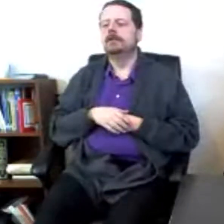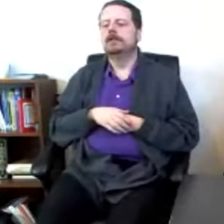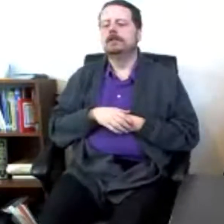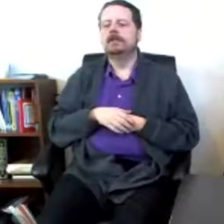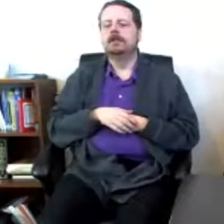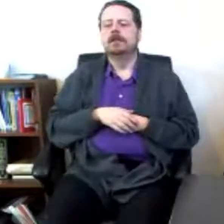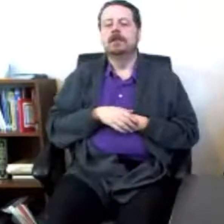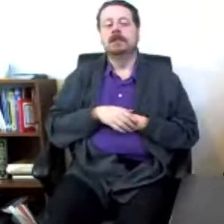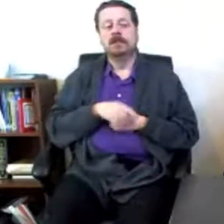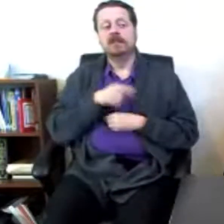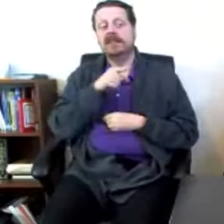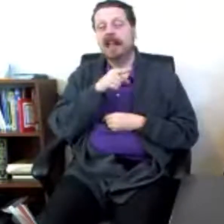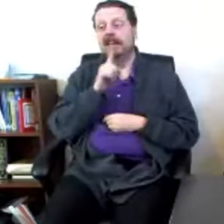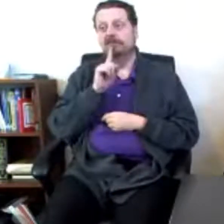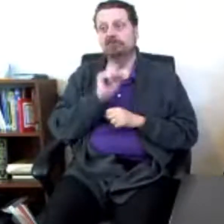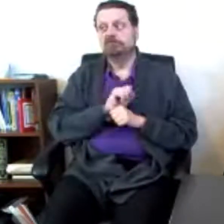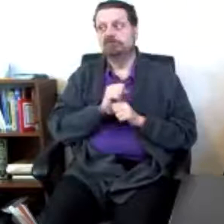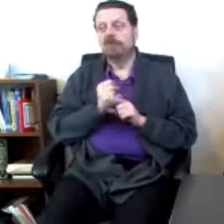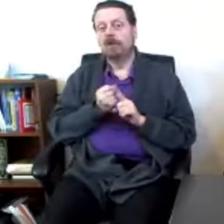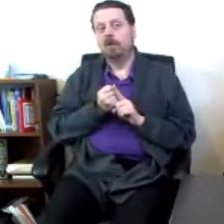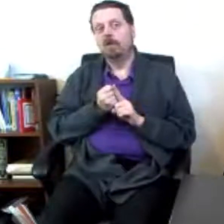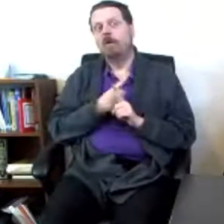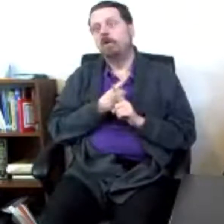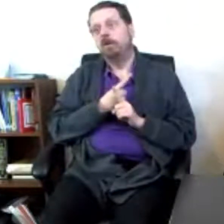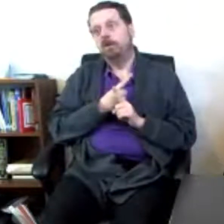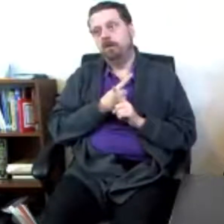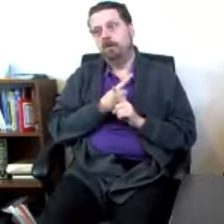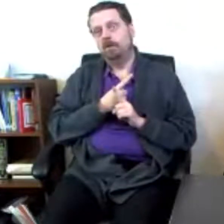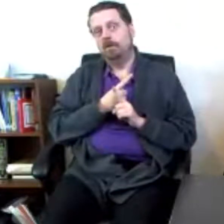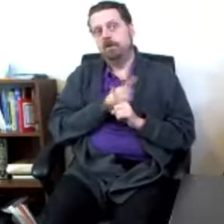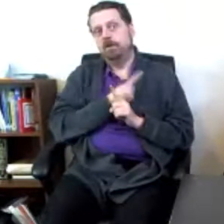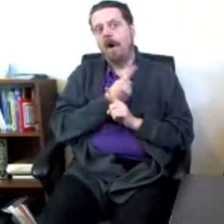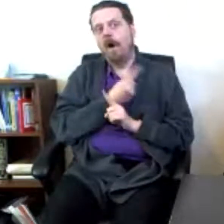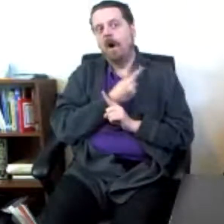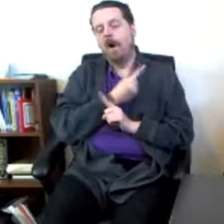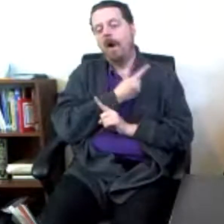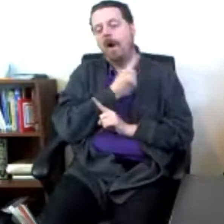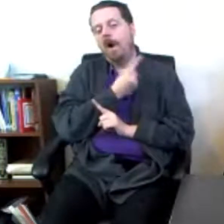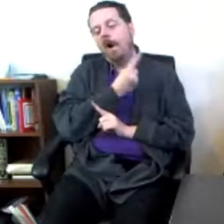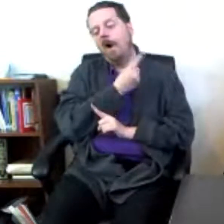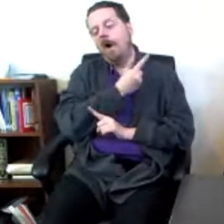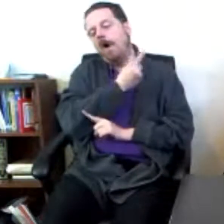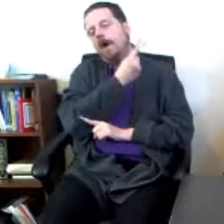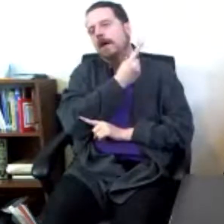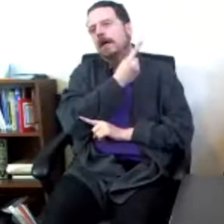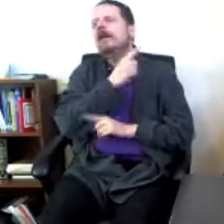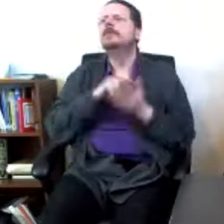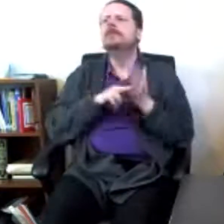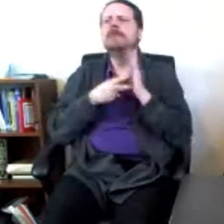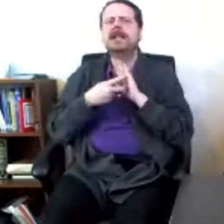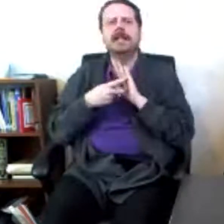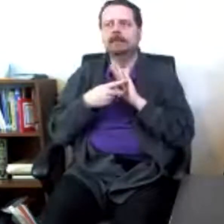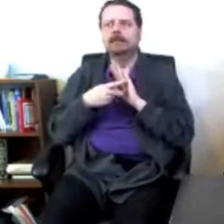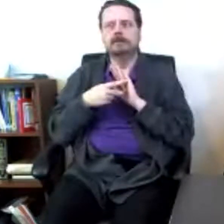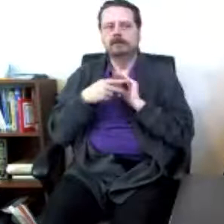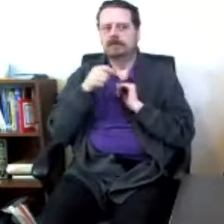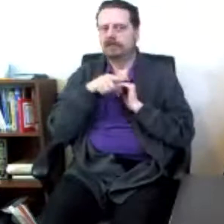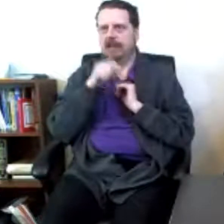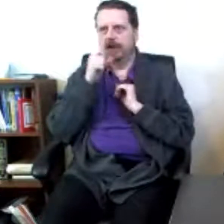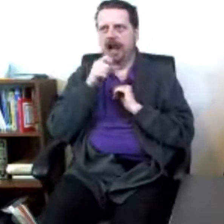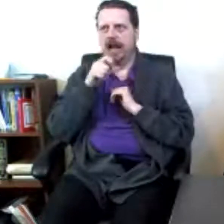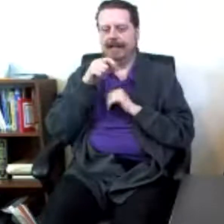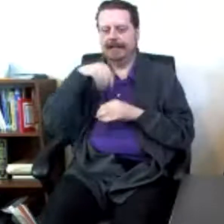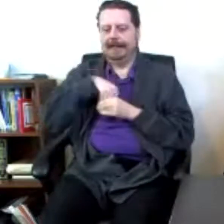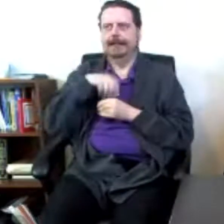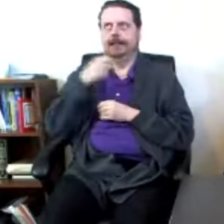indeed gone astray. They have gone far astray, which means they have left the robe of God. They